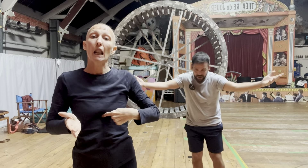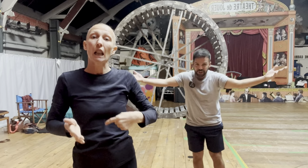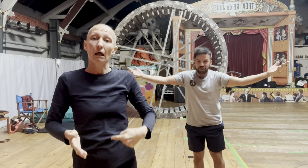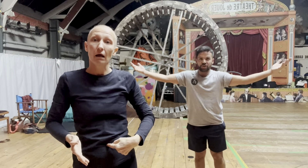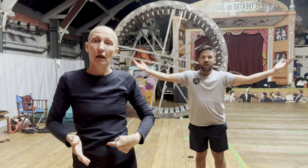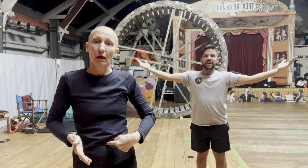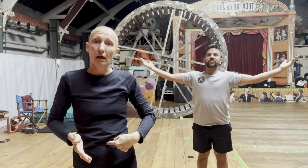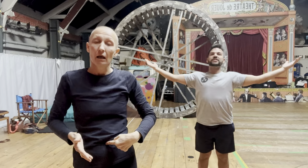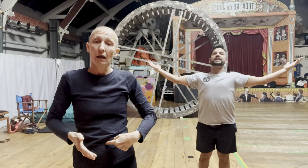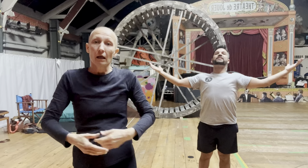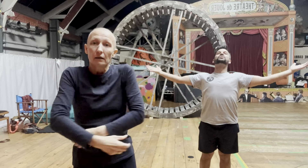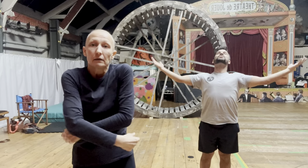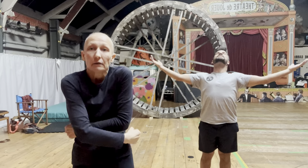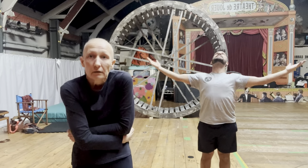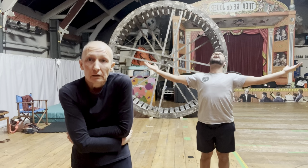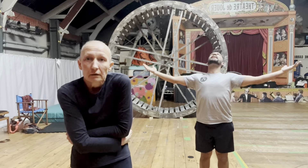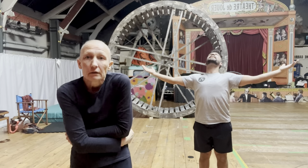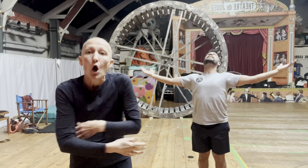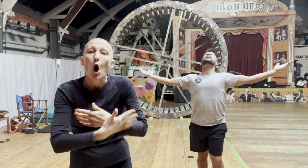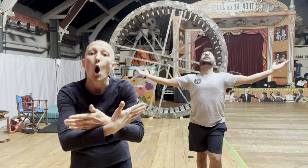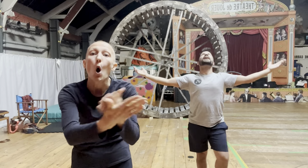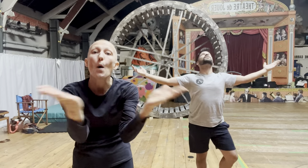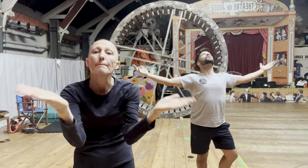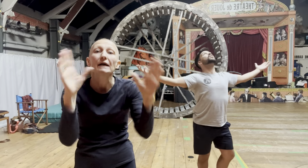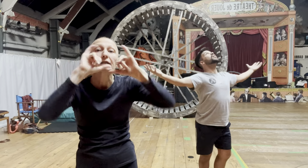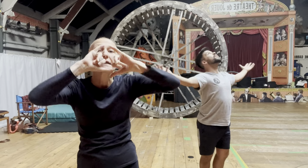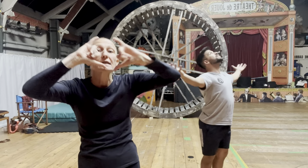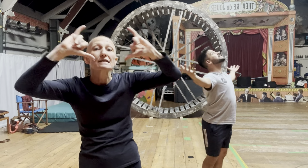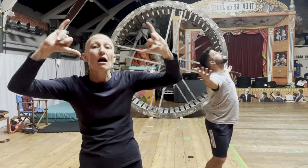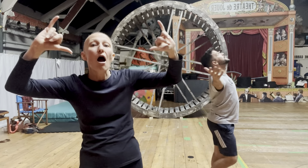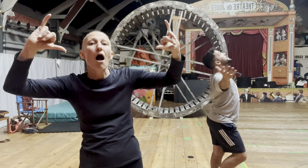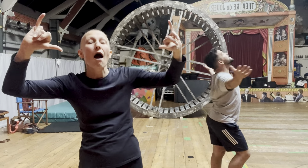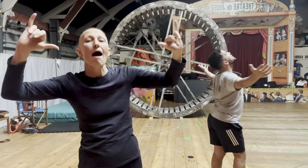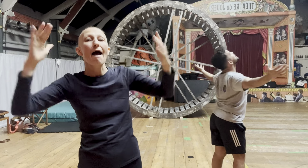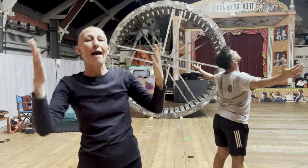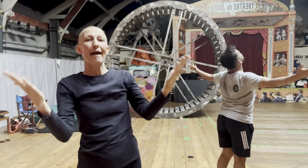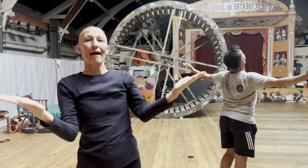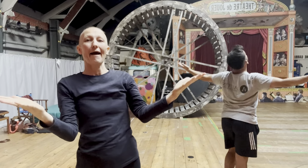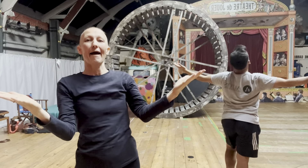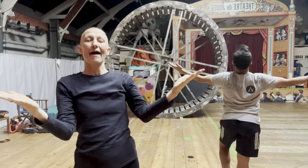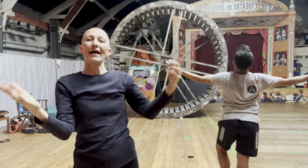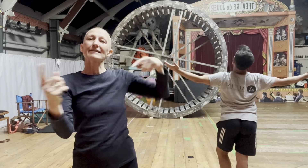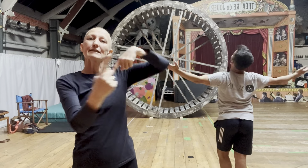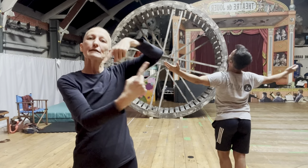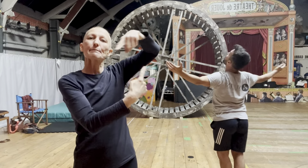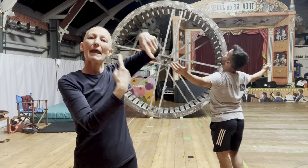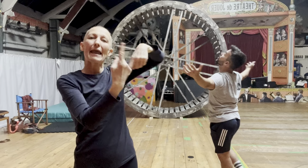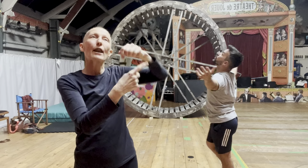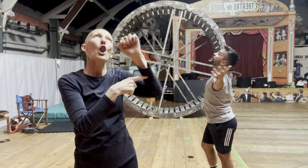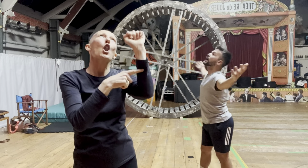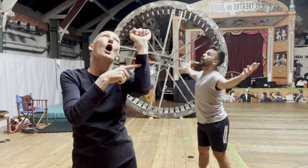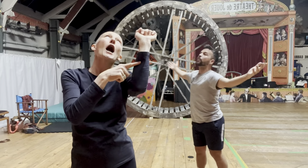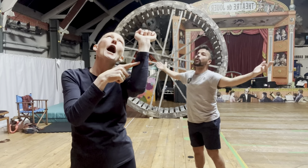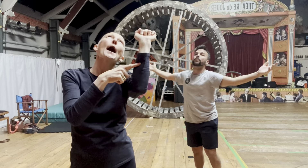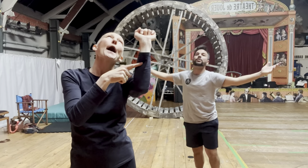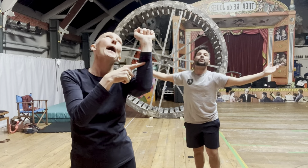it generously to the sky, and a lovely spin, looking up, looking up.